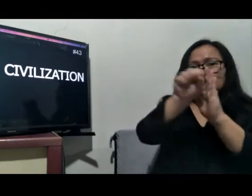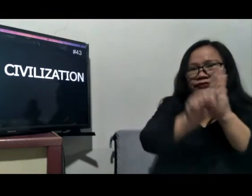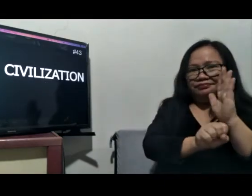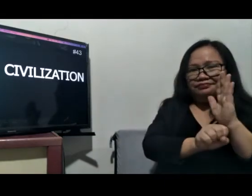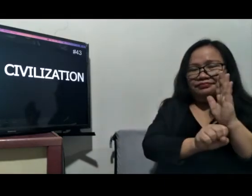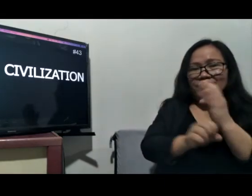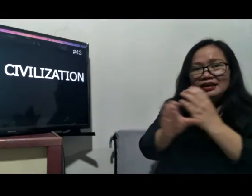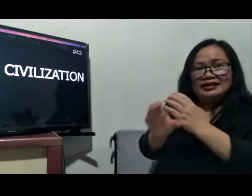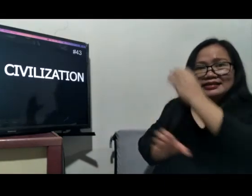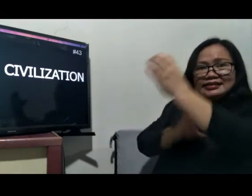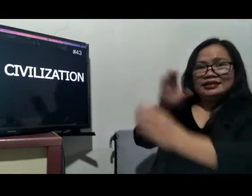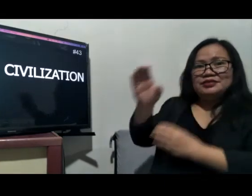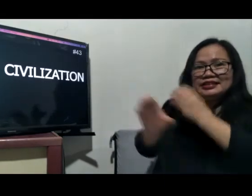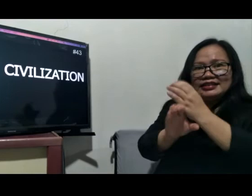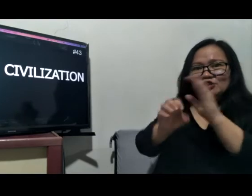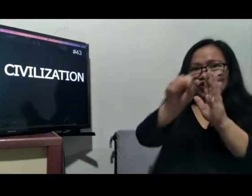Civilization. Civilization.